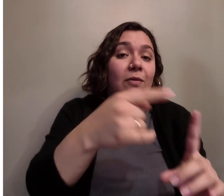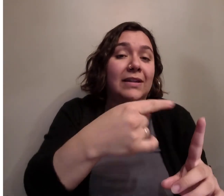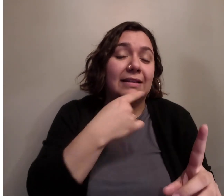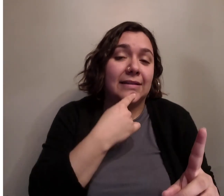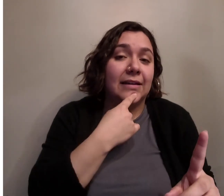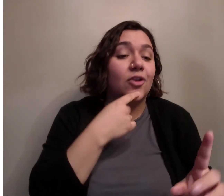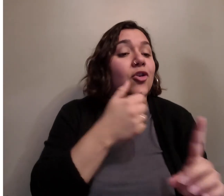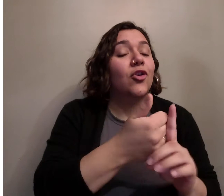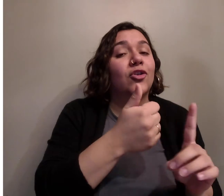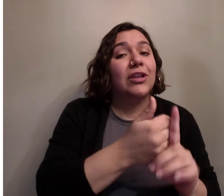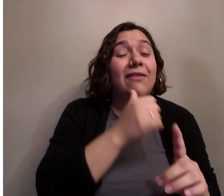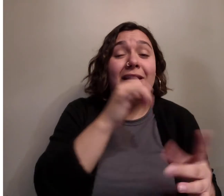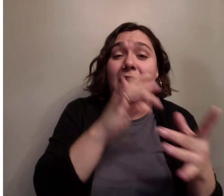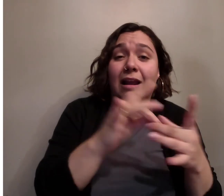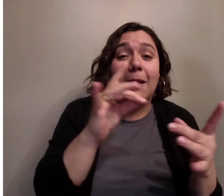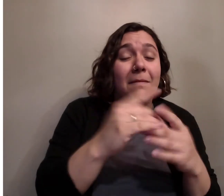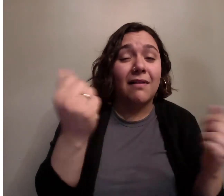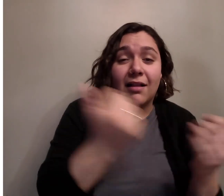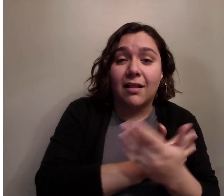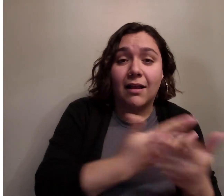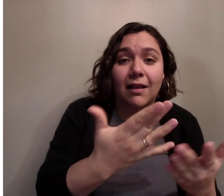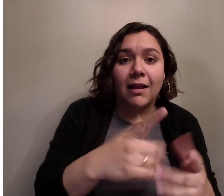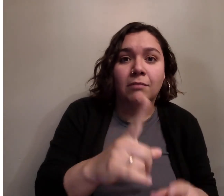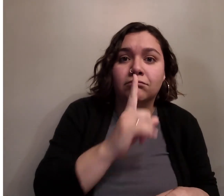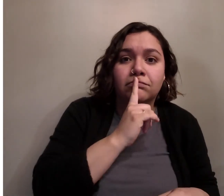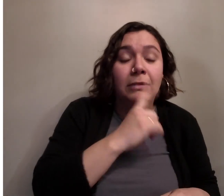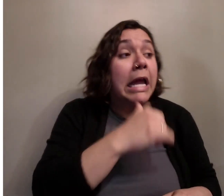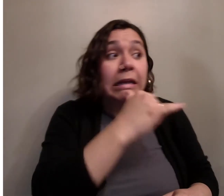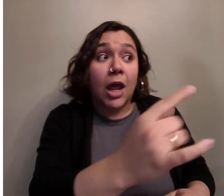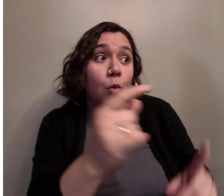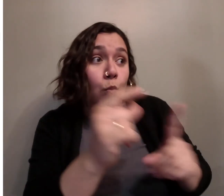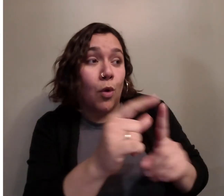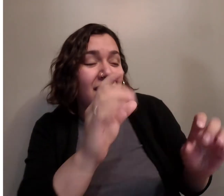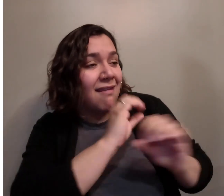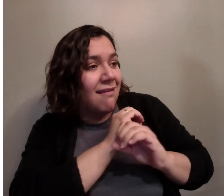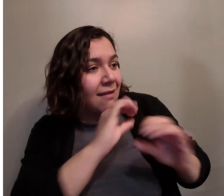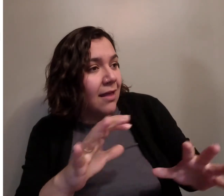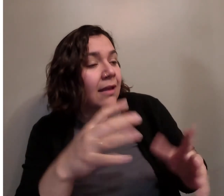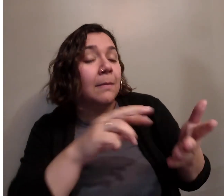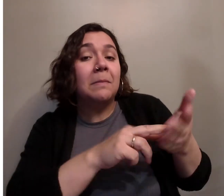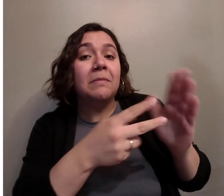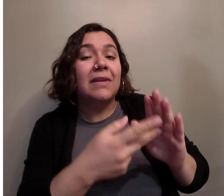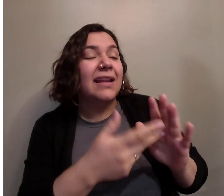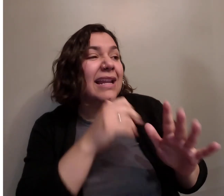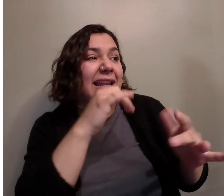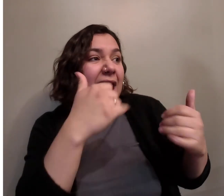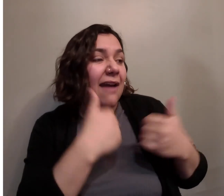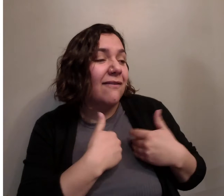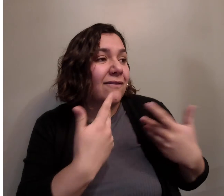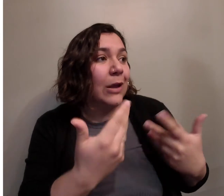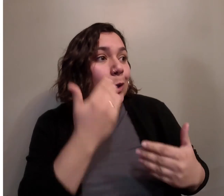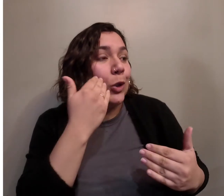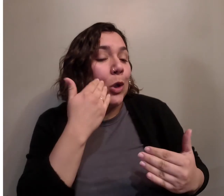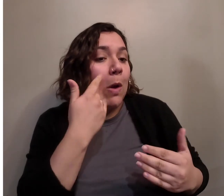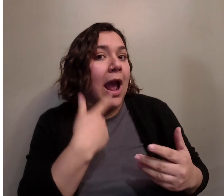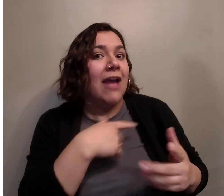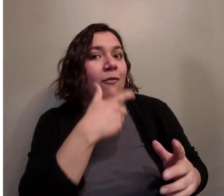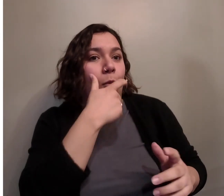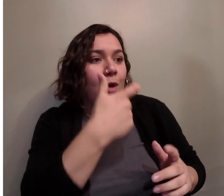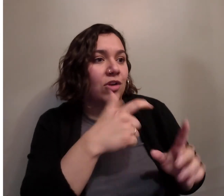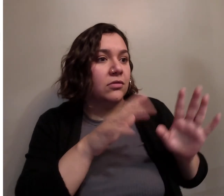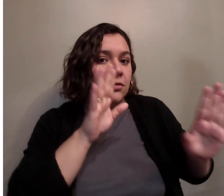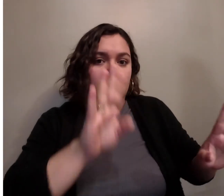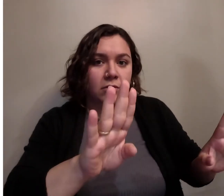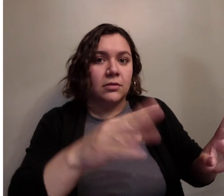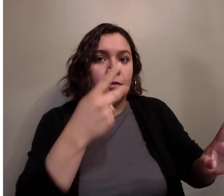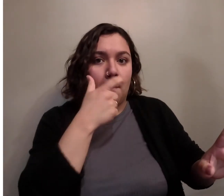or commenting on what he says. She's not commenting on anything. Not a word. I mean, there isn't a, you know,